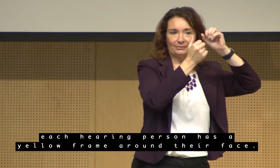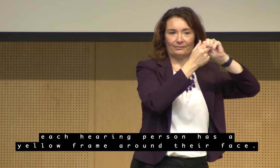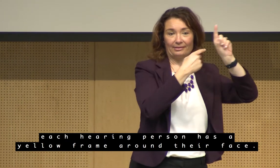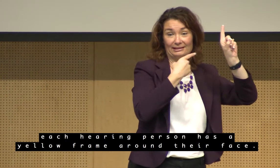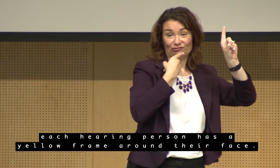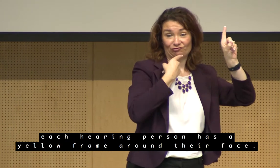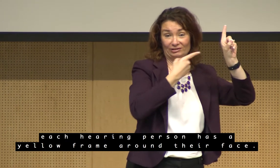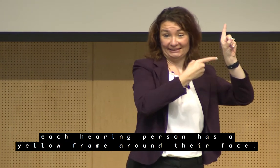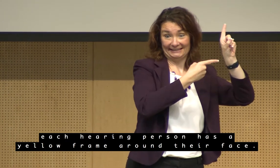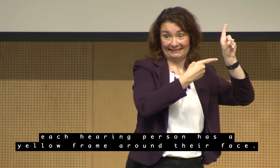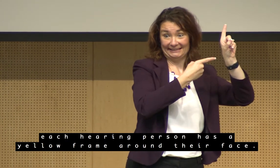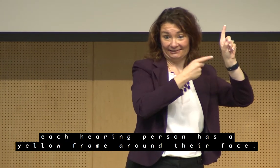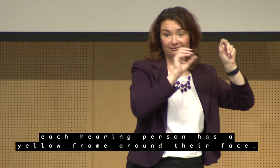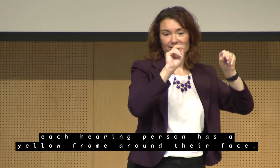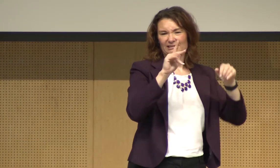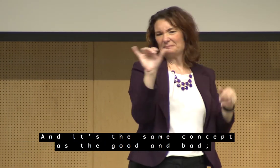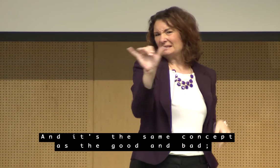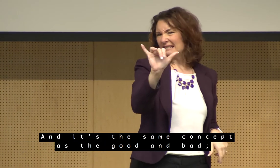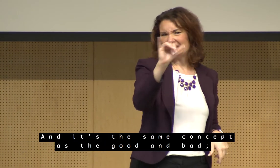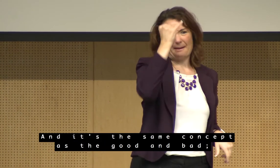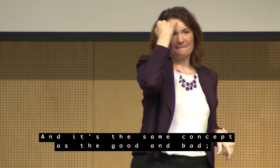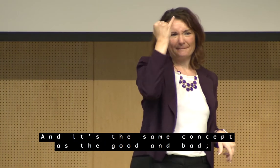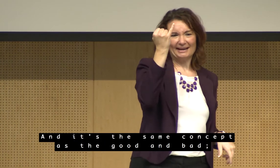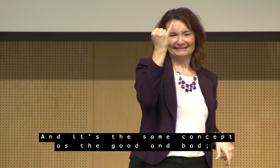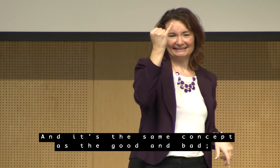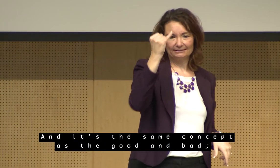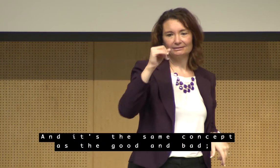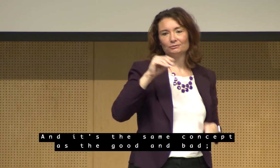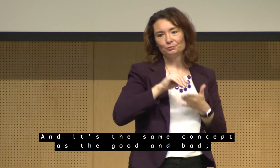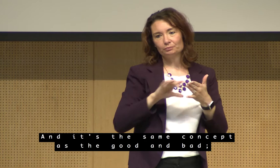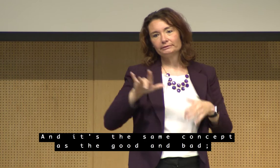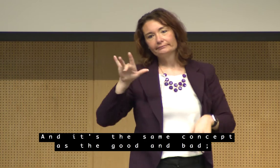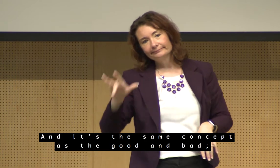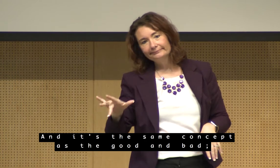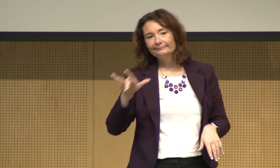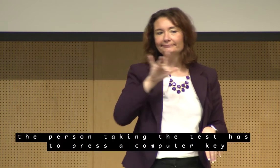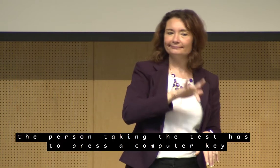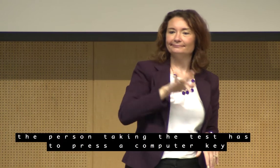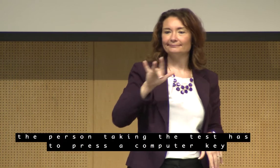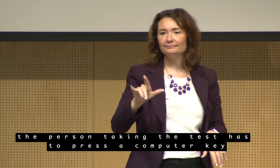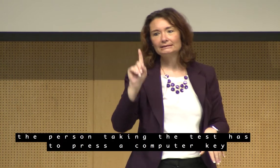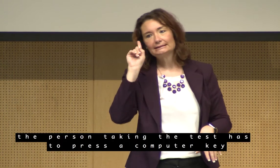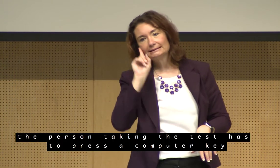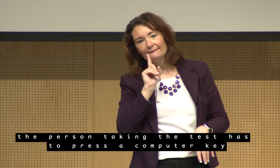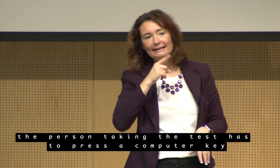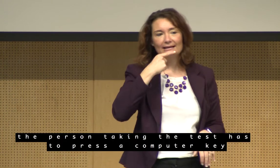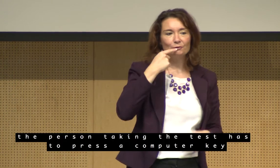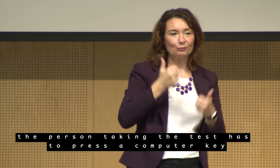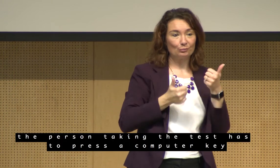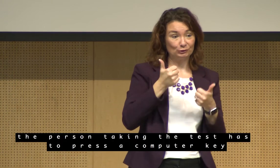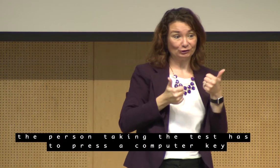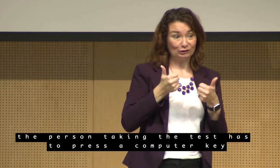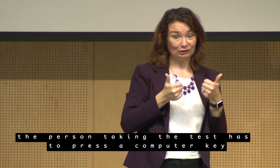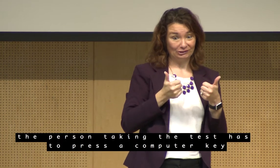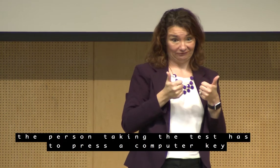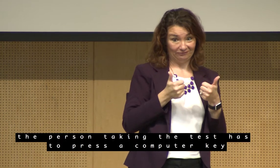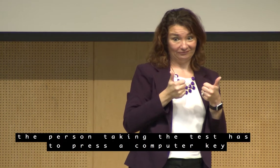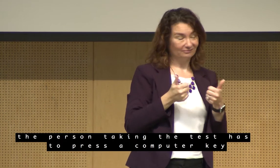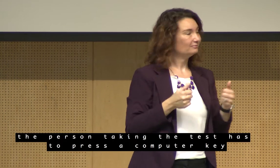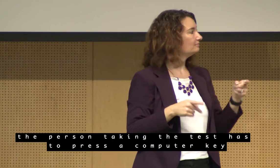face. And it's the same concept as the good and bad. The person taking the test has to press a computer